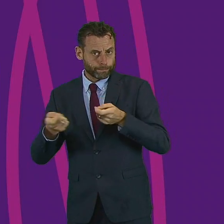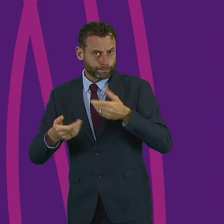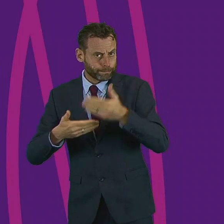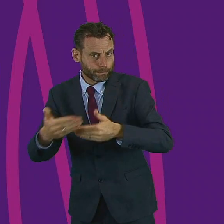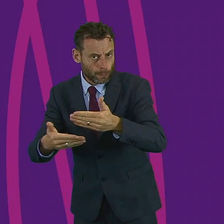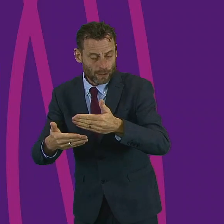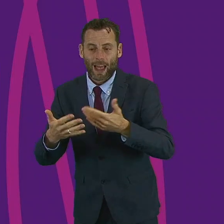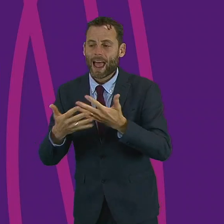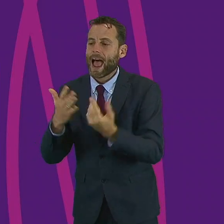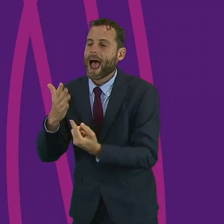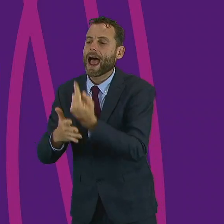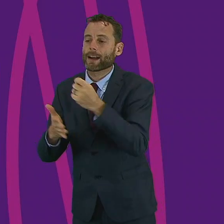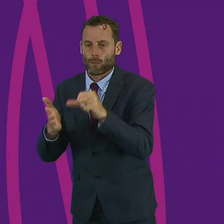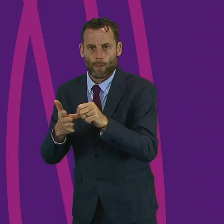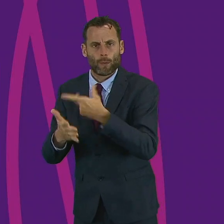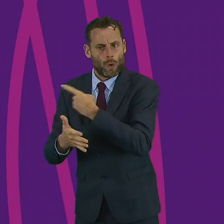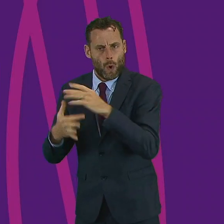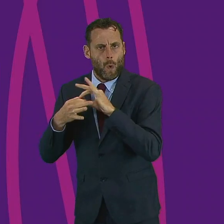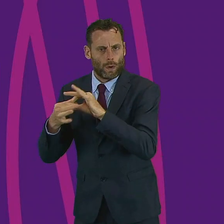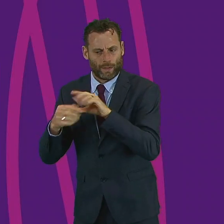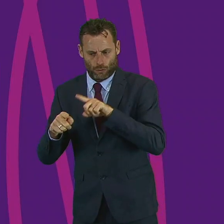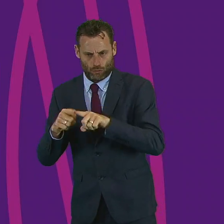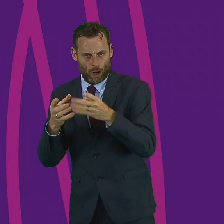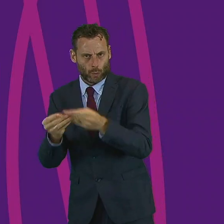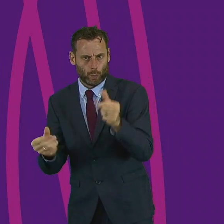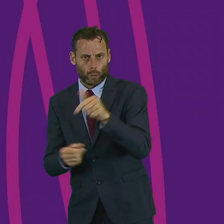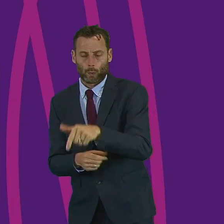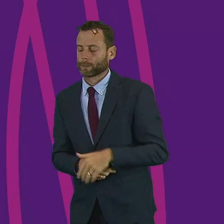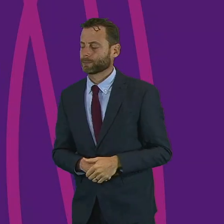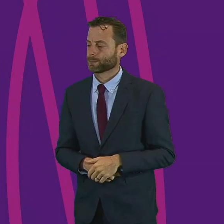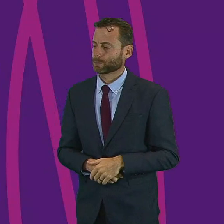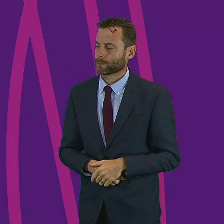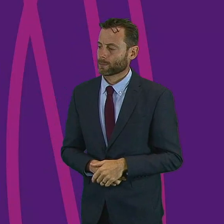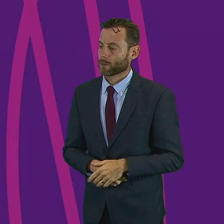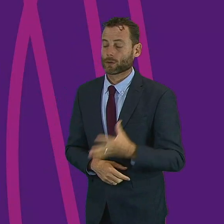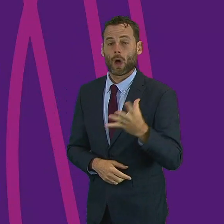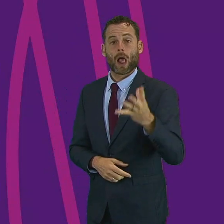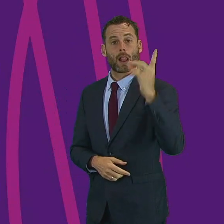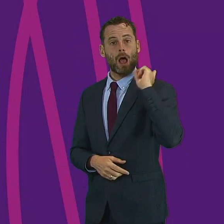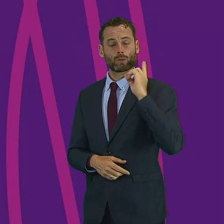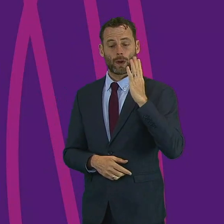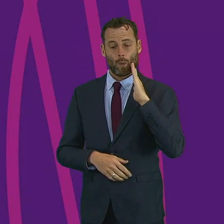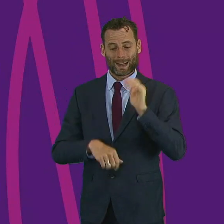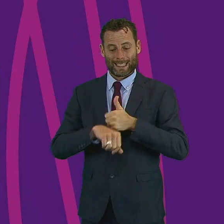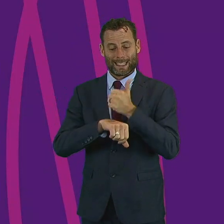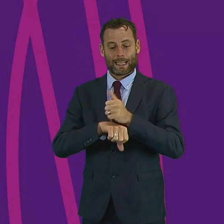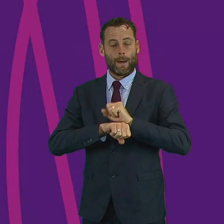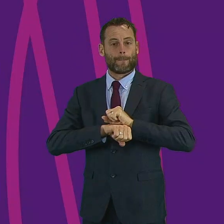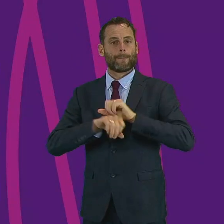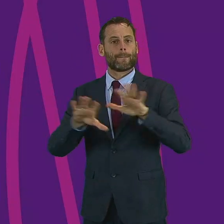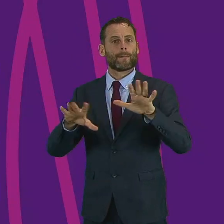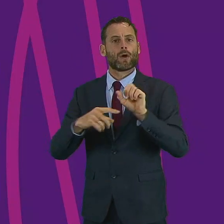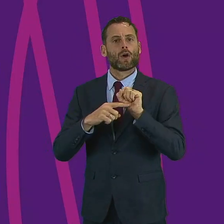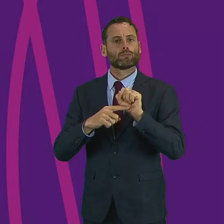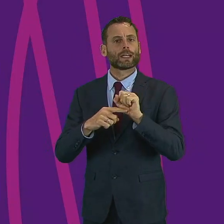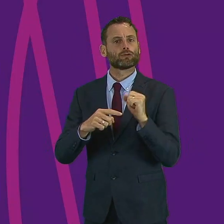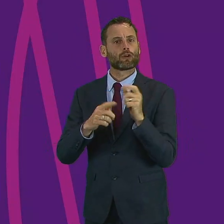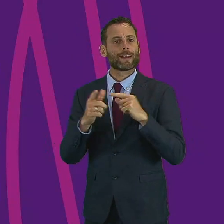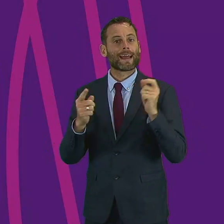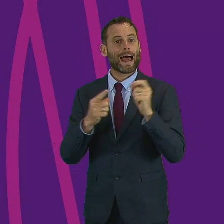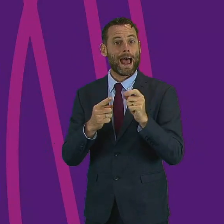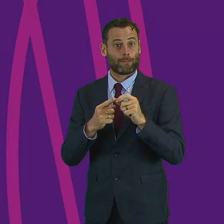issue. And finally, can I note that in the week since it was launched, more than 1 million people have now downloaded the Protect Scotland app, and I want to